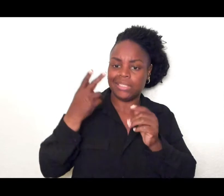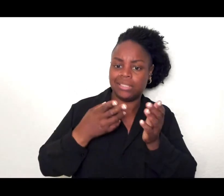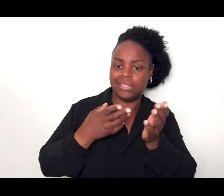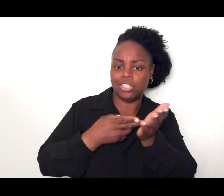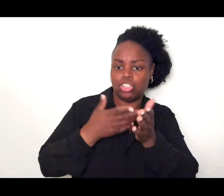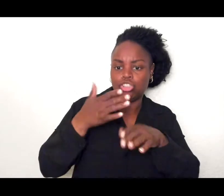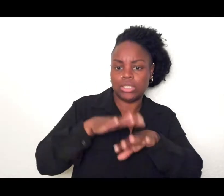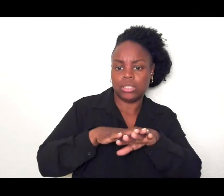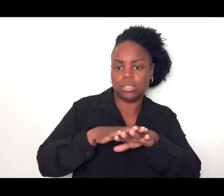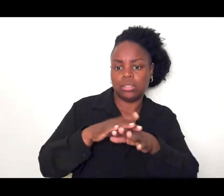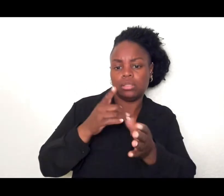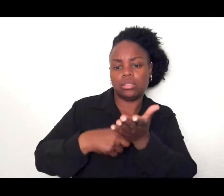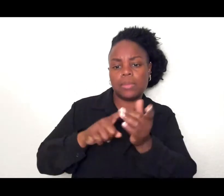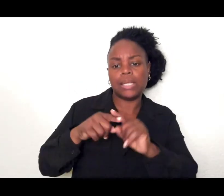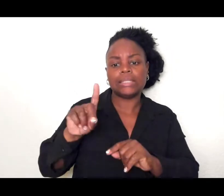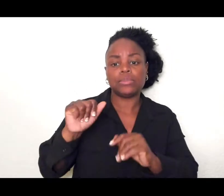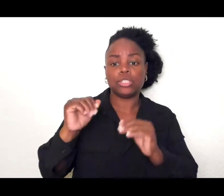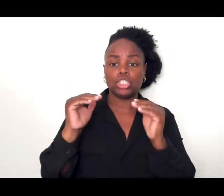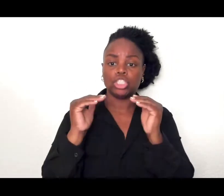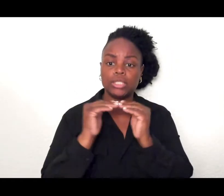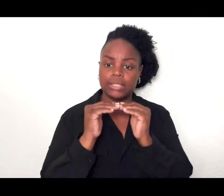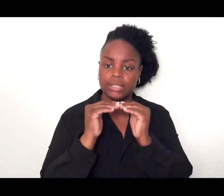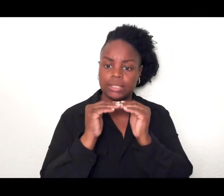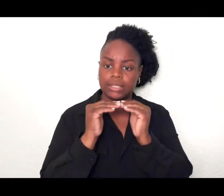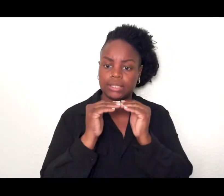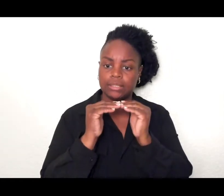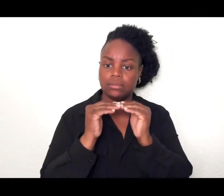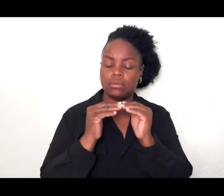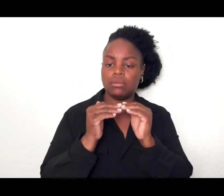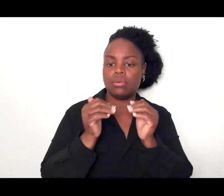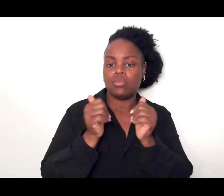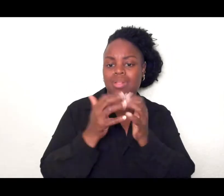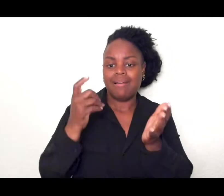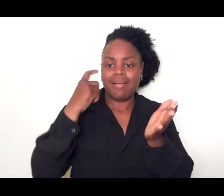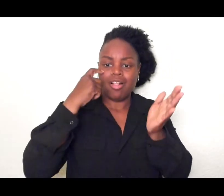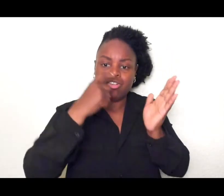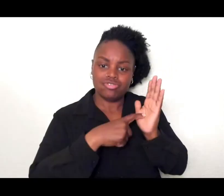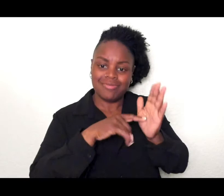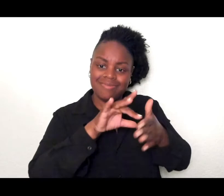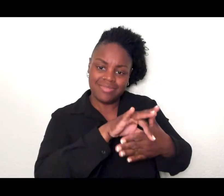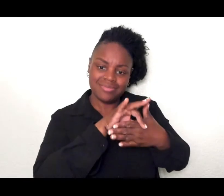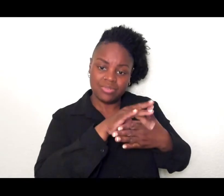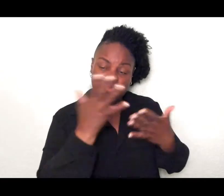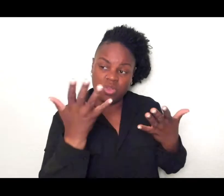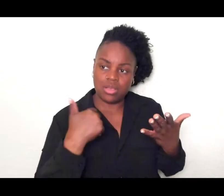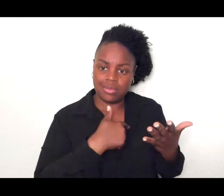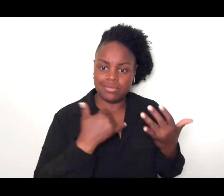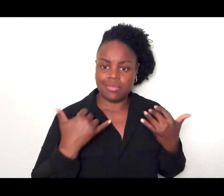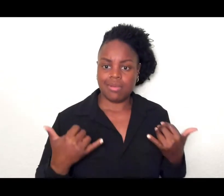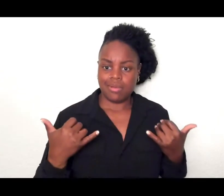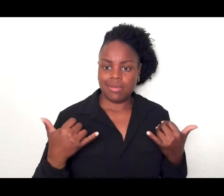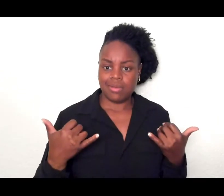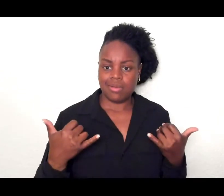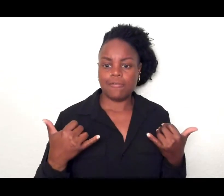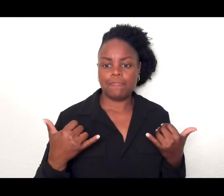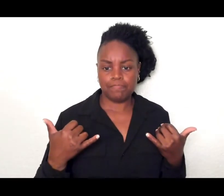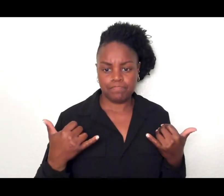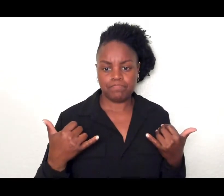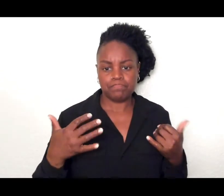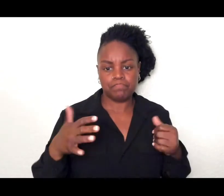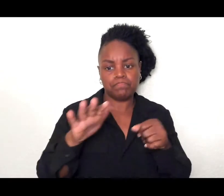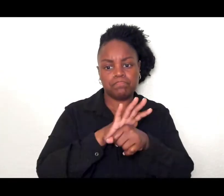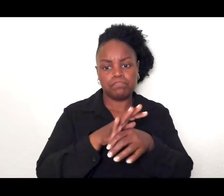kingdom. Black and brown queens continue to be killed in their home as they try to rest from dedication and commitment